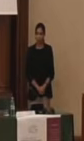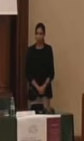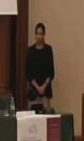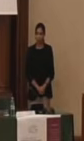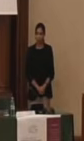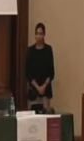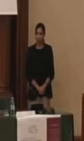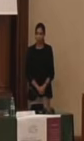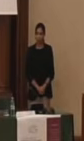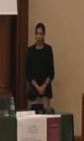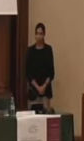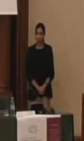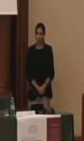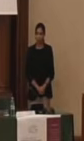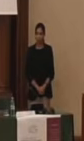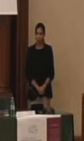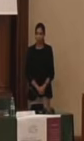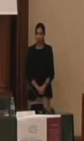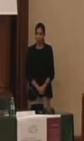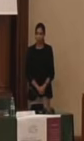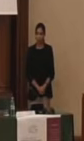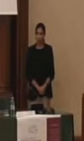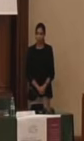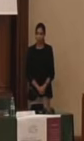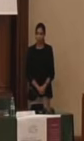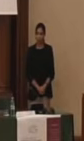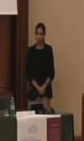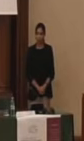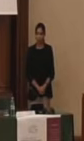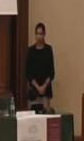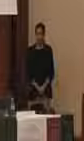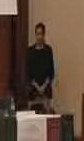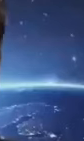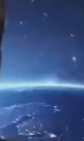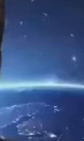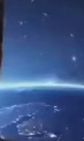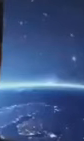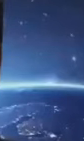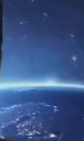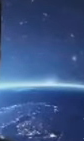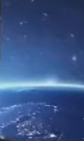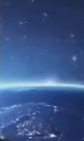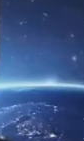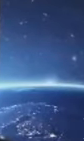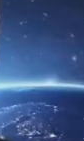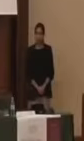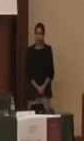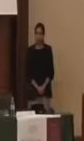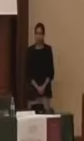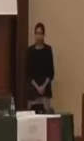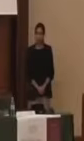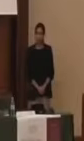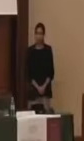ver los slides que nosotros estamos viendo. ¿Cómo hago para salir de la pantalla completa?